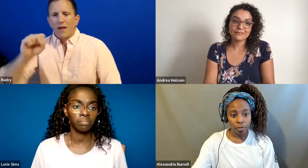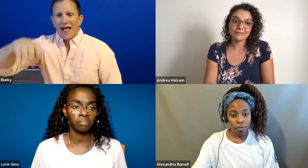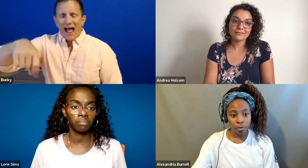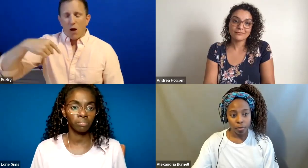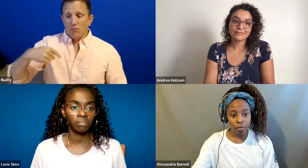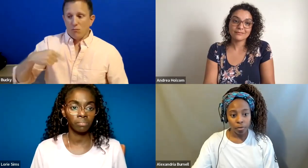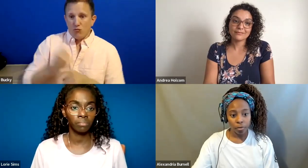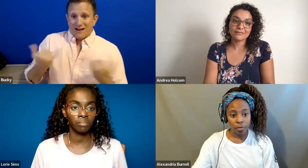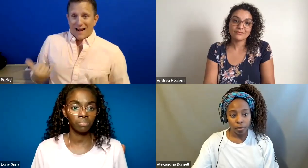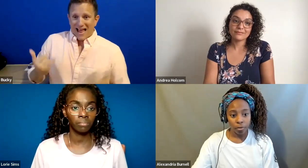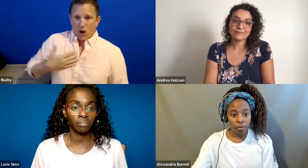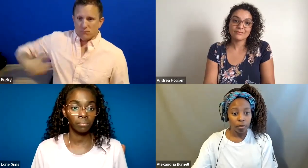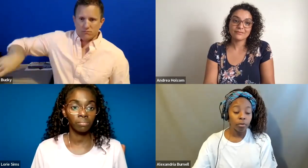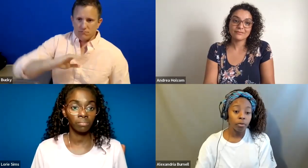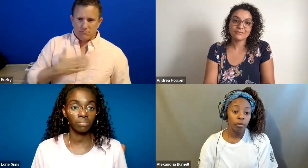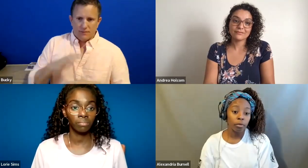And